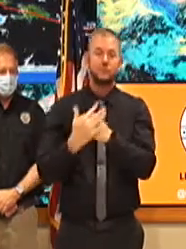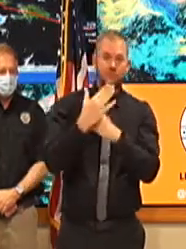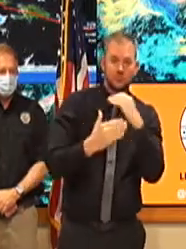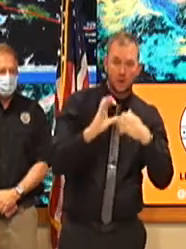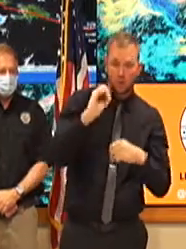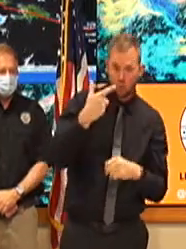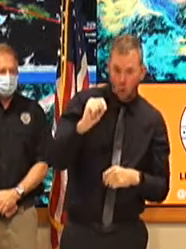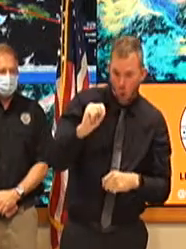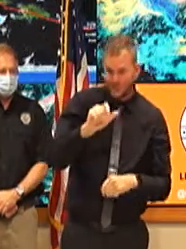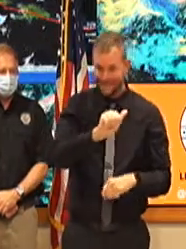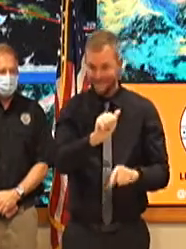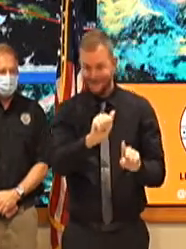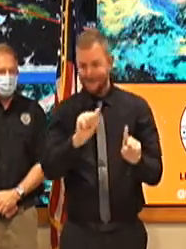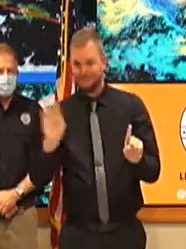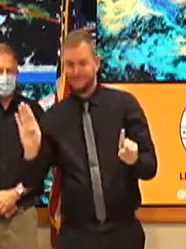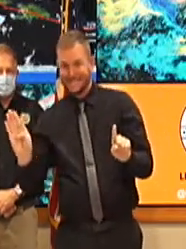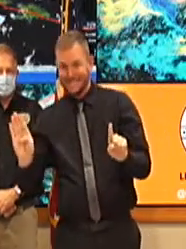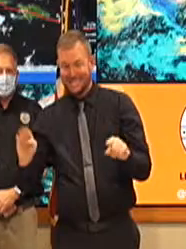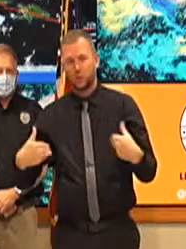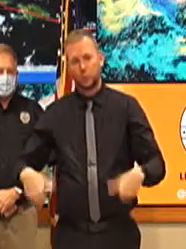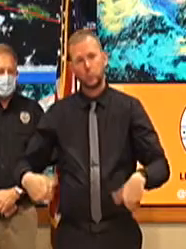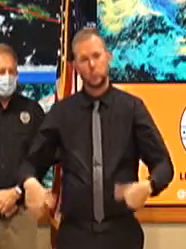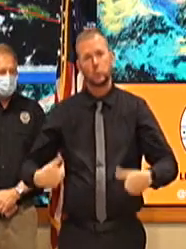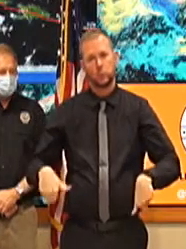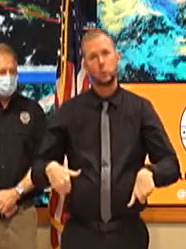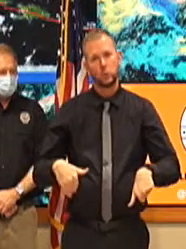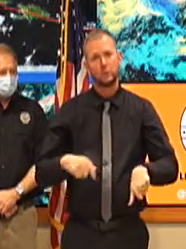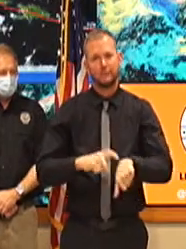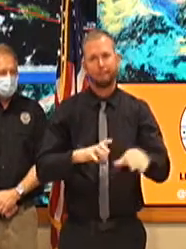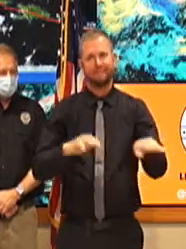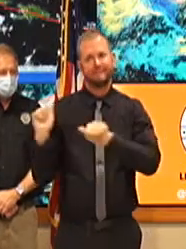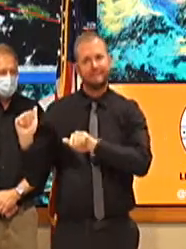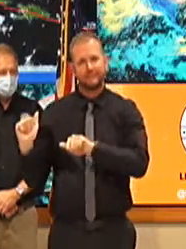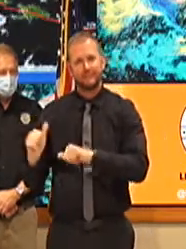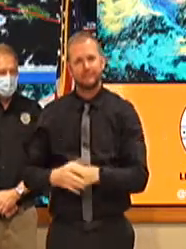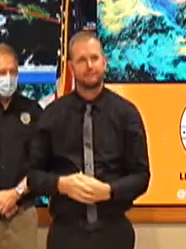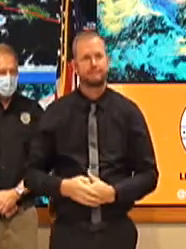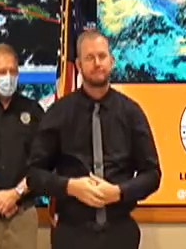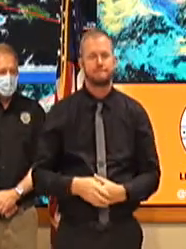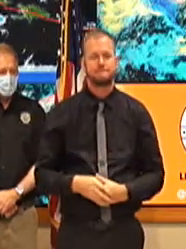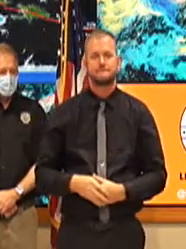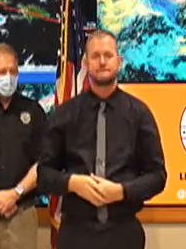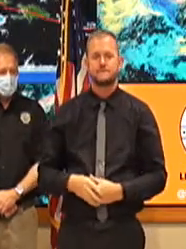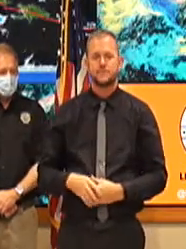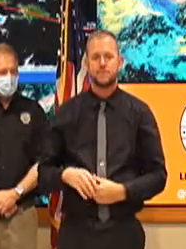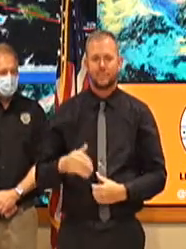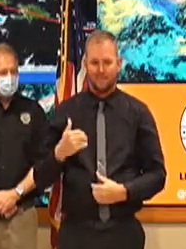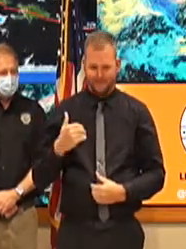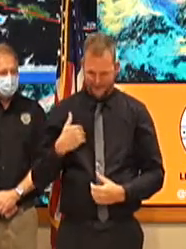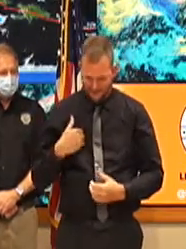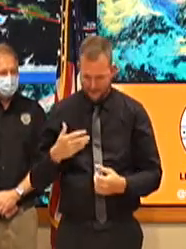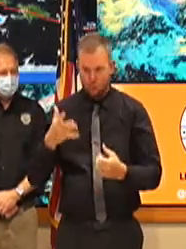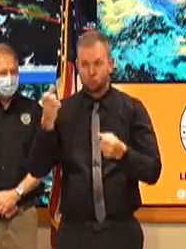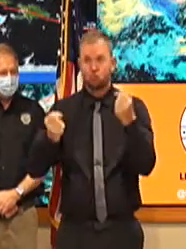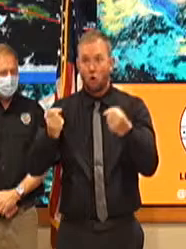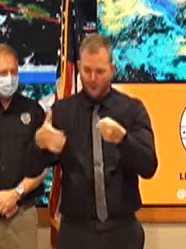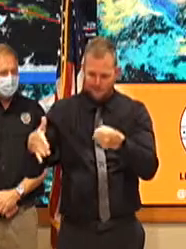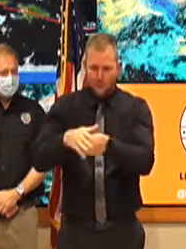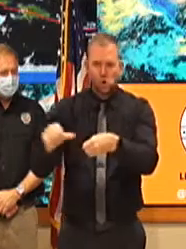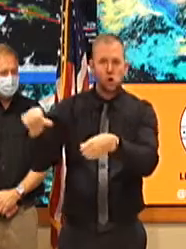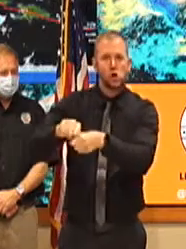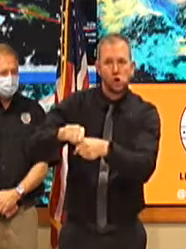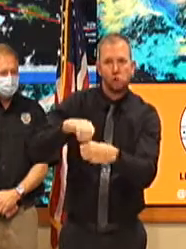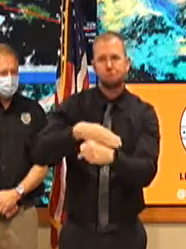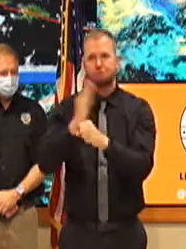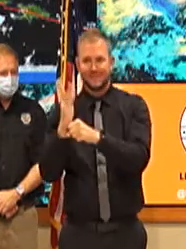If you're inland, make sure you have a full tank of gas, that you have preparations for sheltering in place if necessary. Mayor Turner